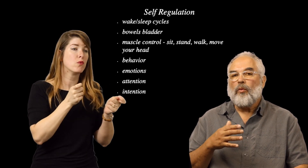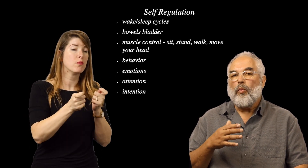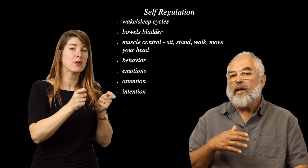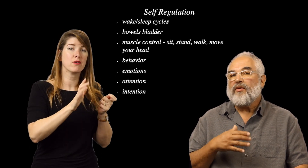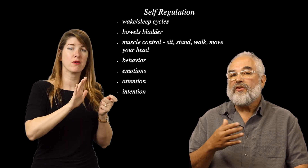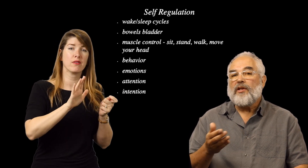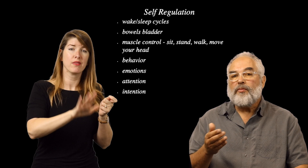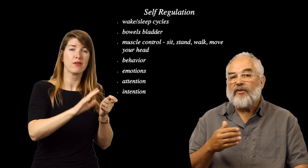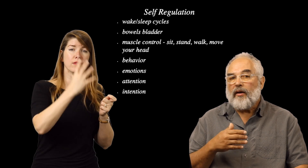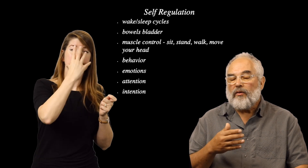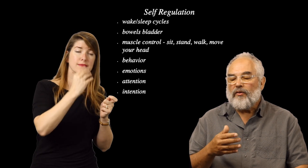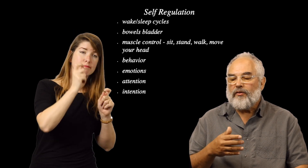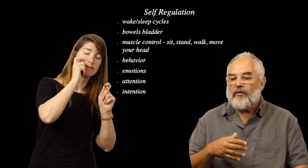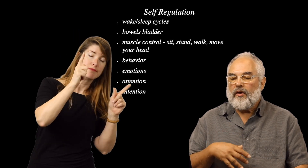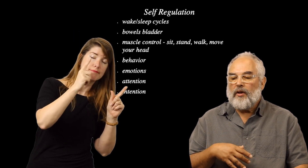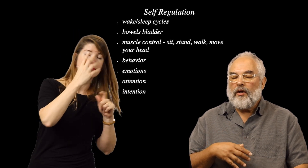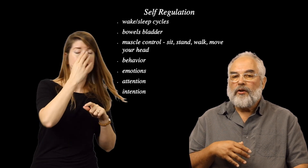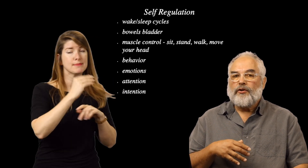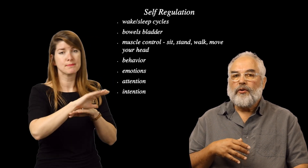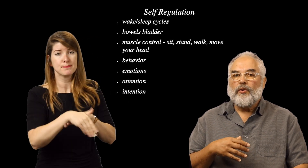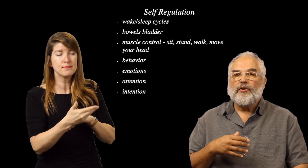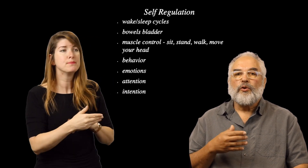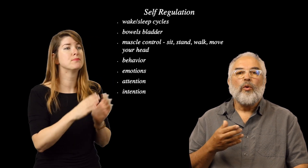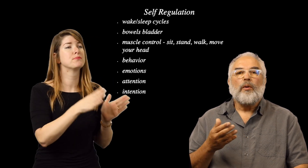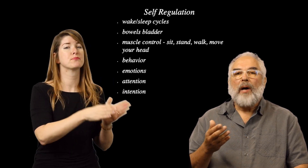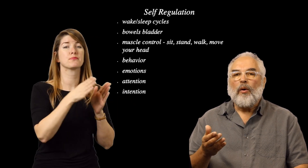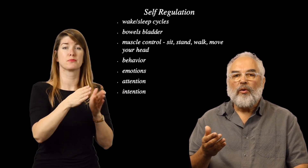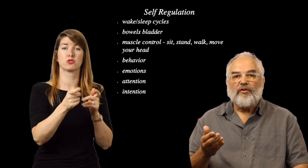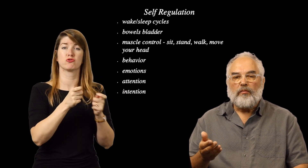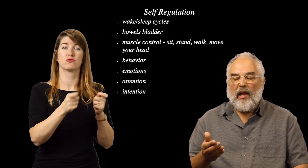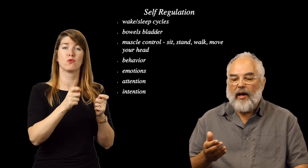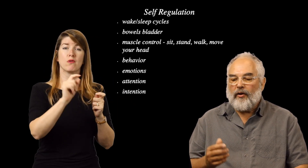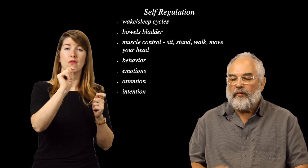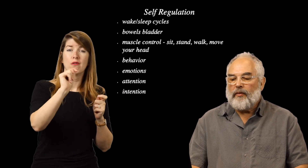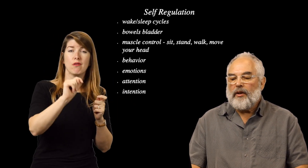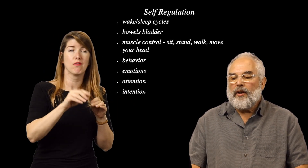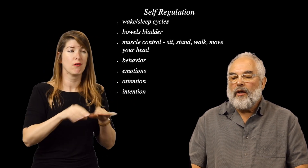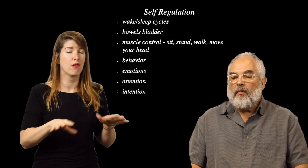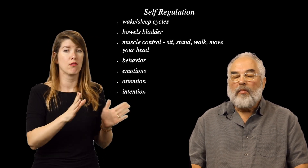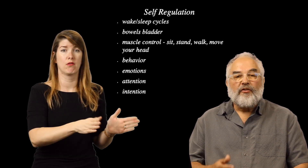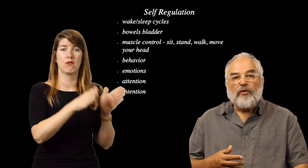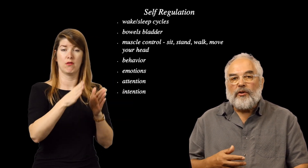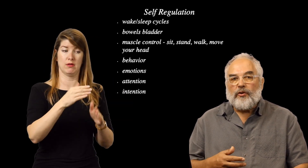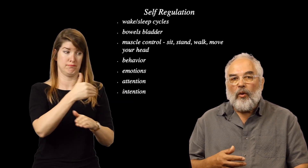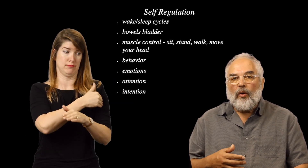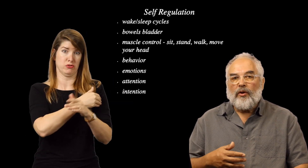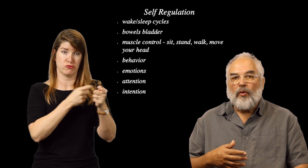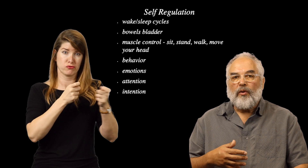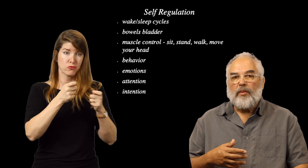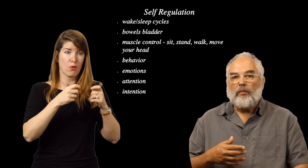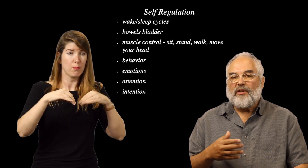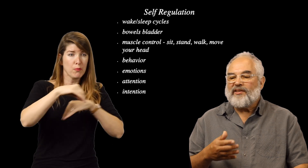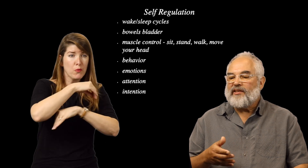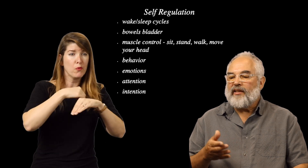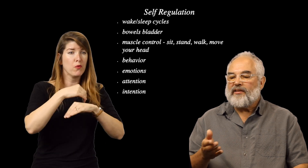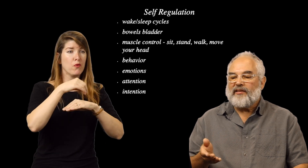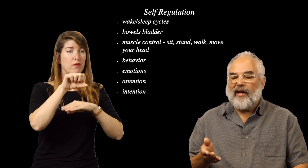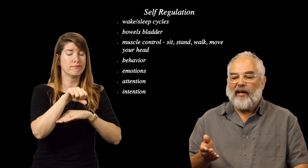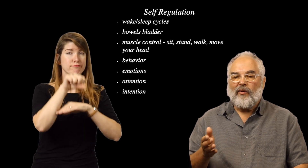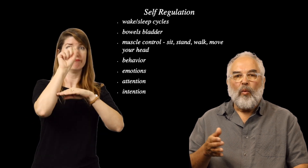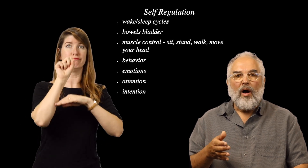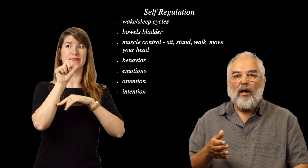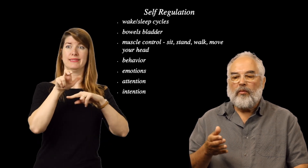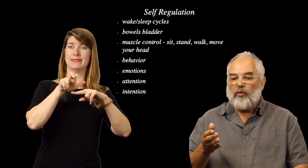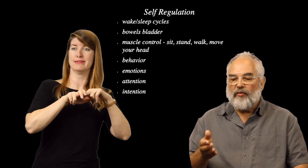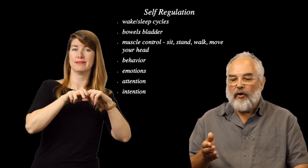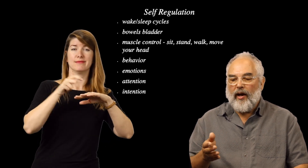their wake-sleep cycles, to control their bowels and bladder, muscle control in order to be able to sit,